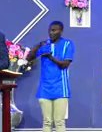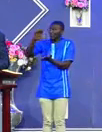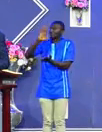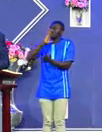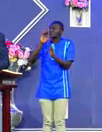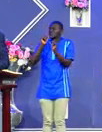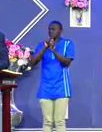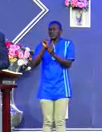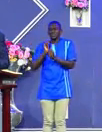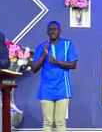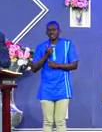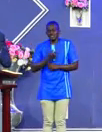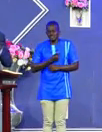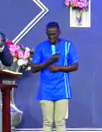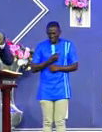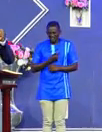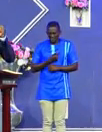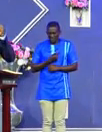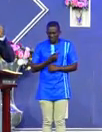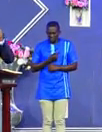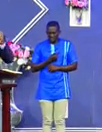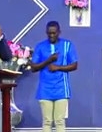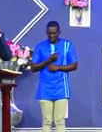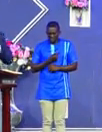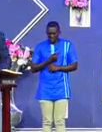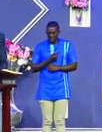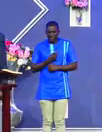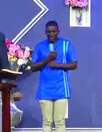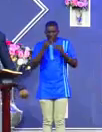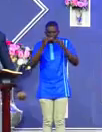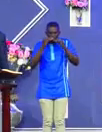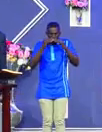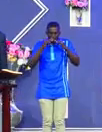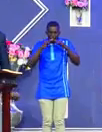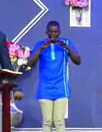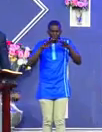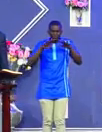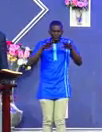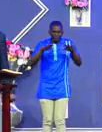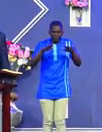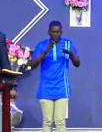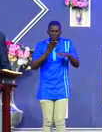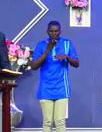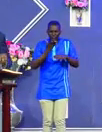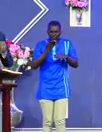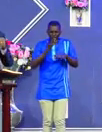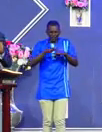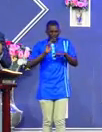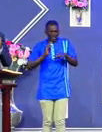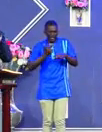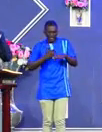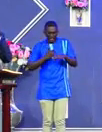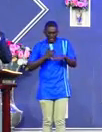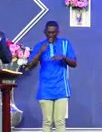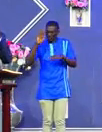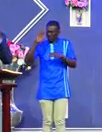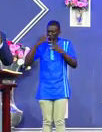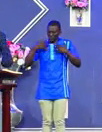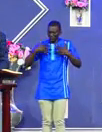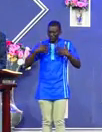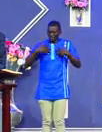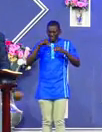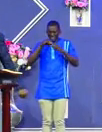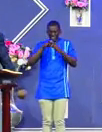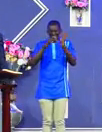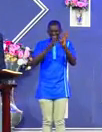us. Leke ekitiibwa kyo kibeere naffe. Breathe on us the breath of God. Tusseeko omukka gwa Katonda. In Jesus'